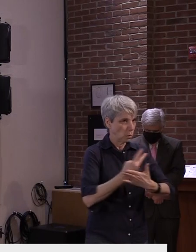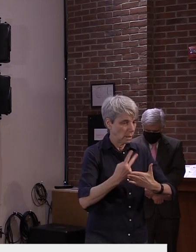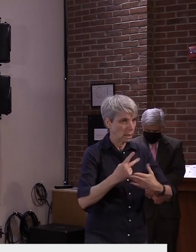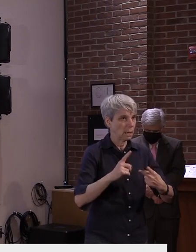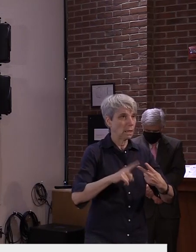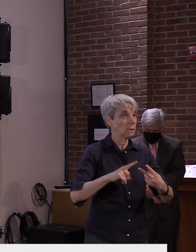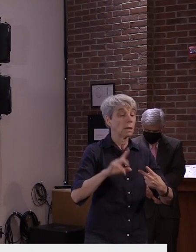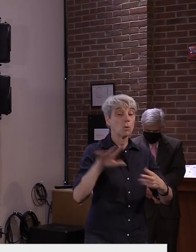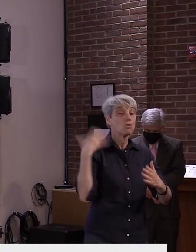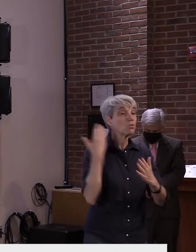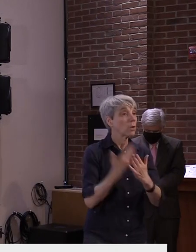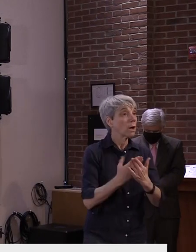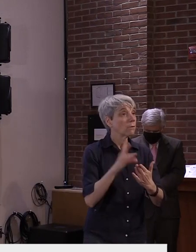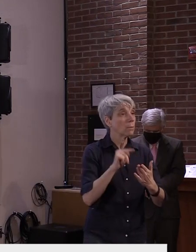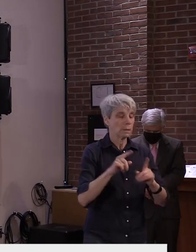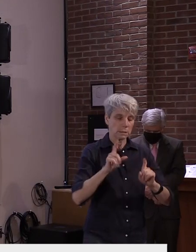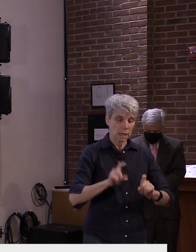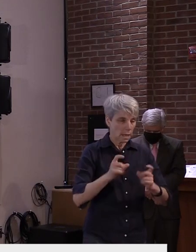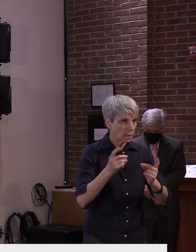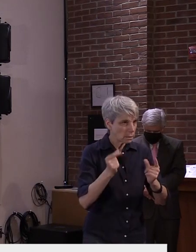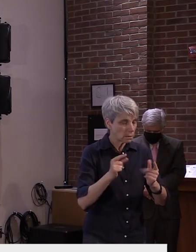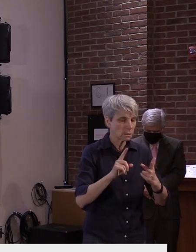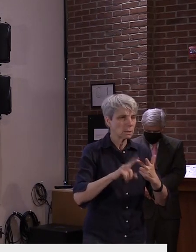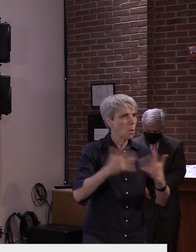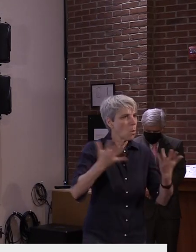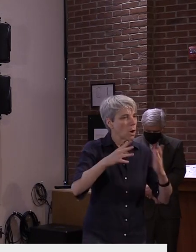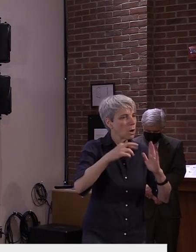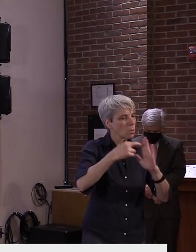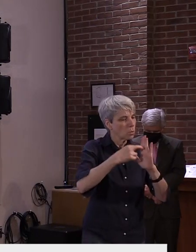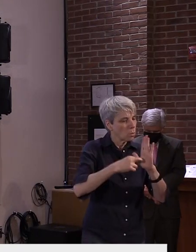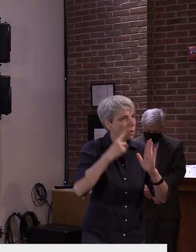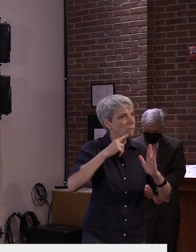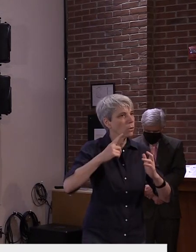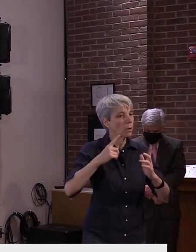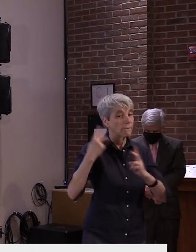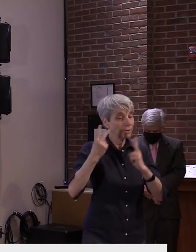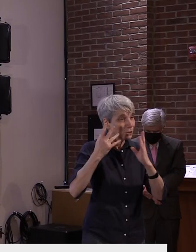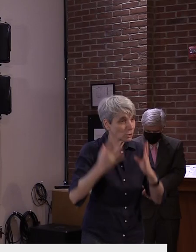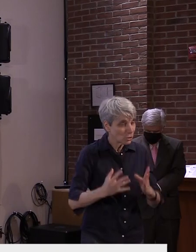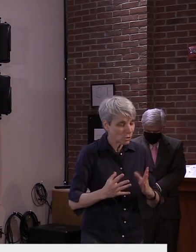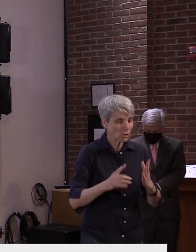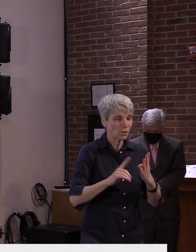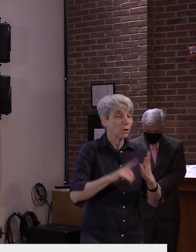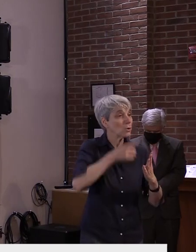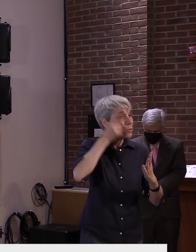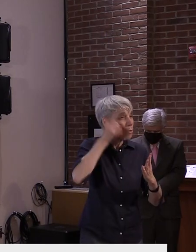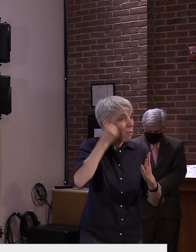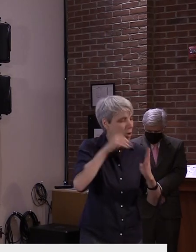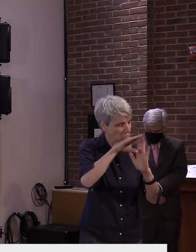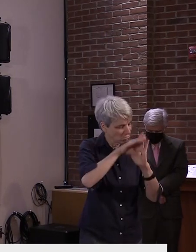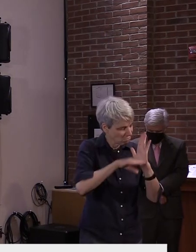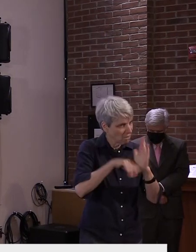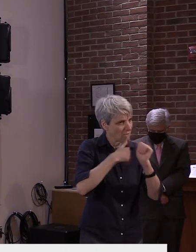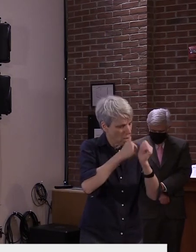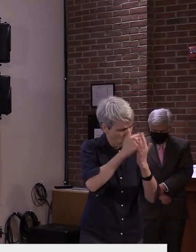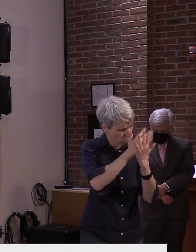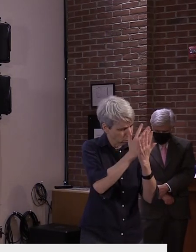return to campus, visitation policies, dormitory life rules and regulations, and